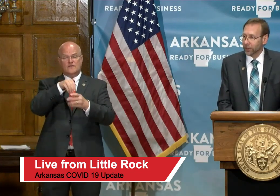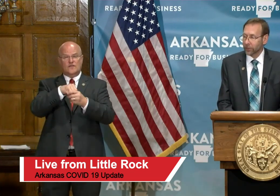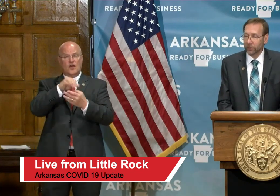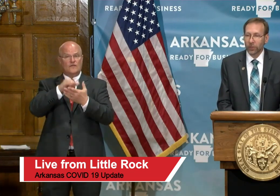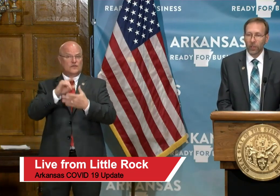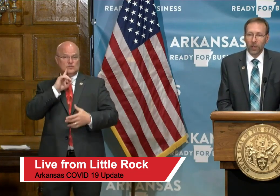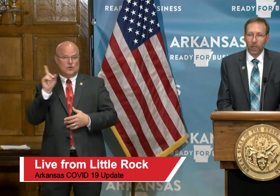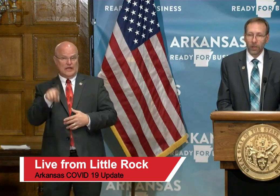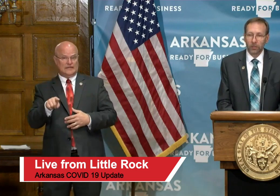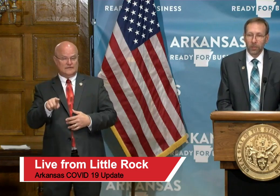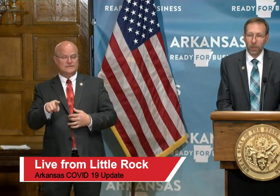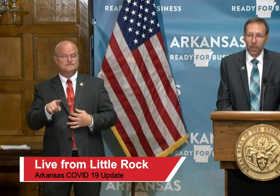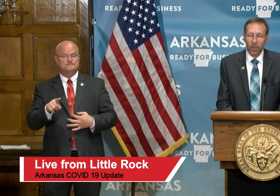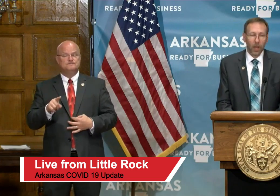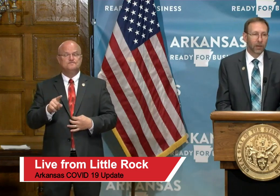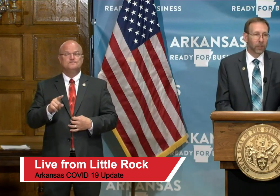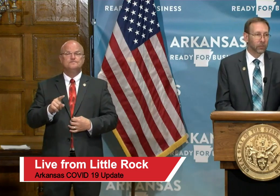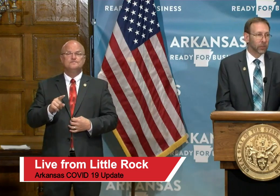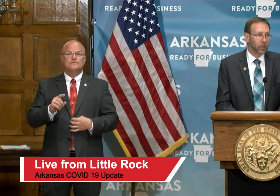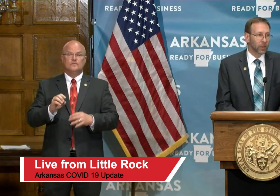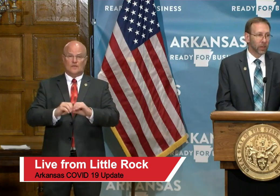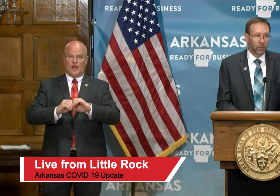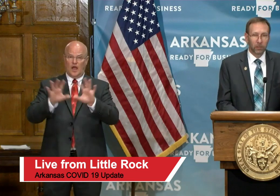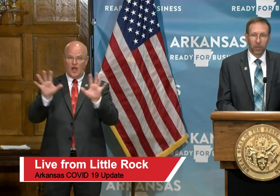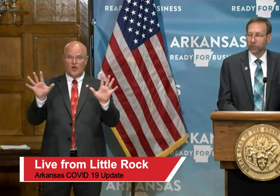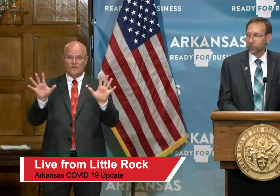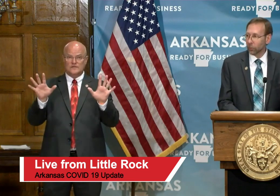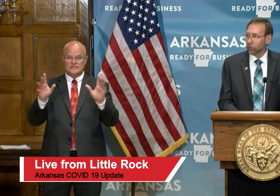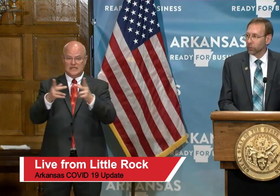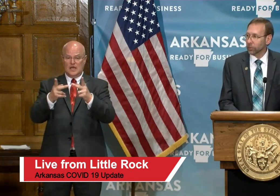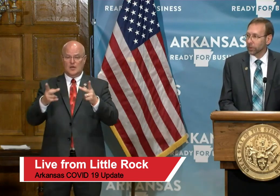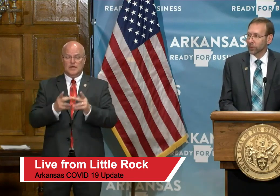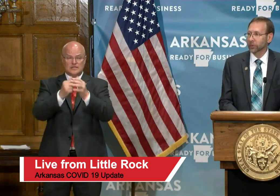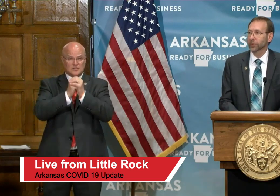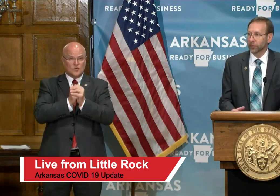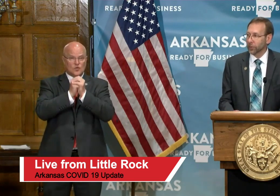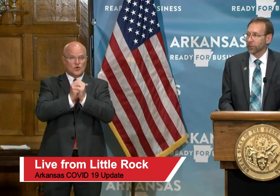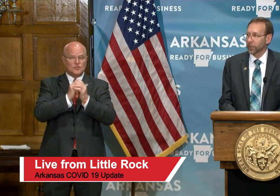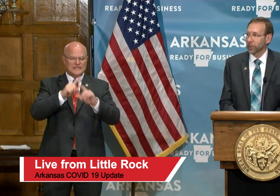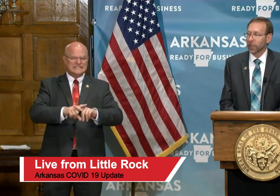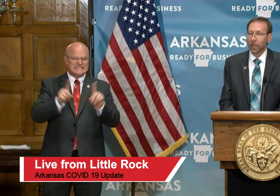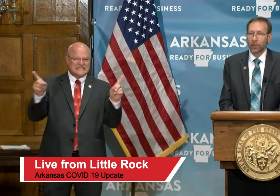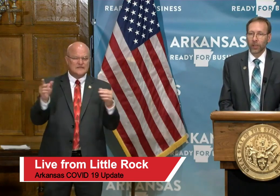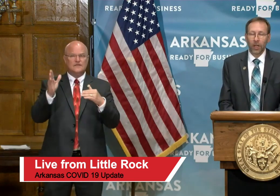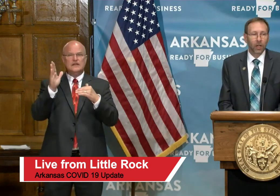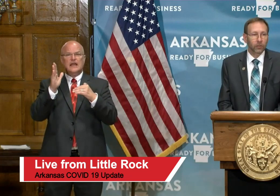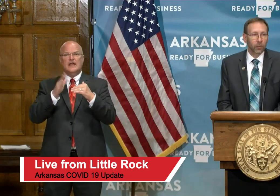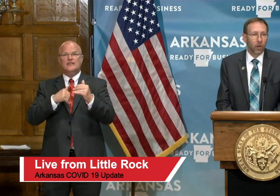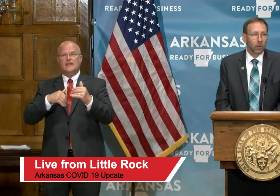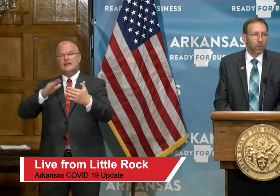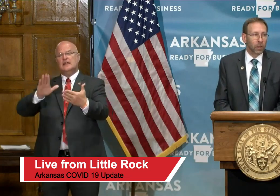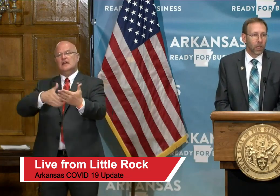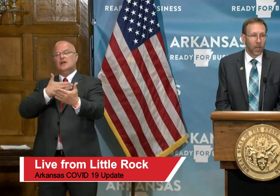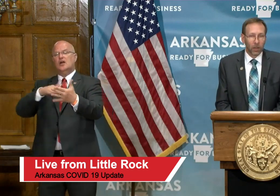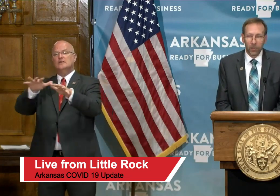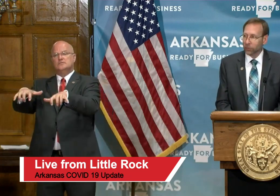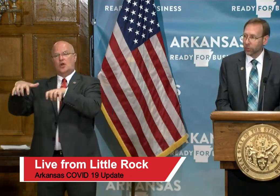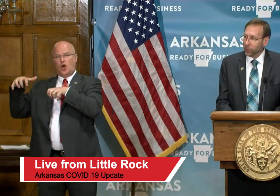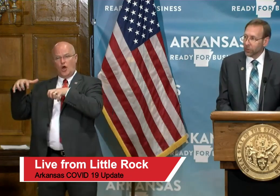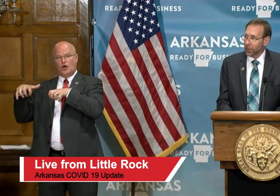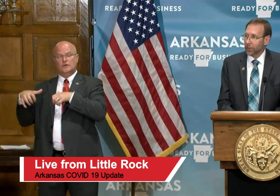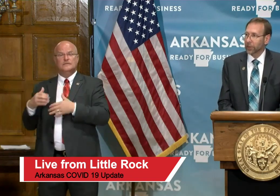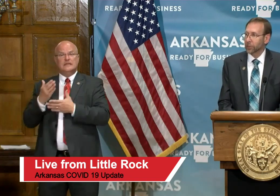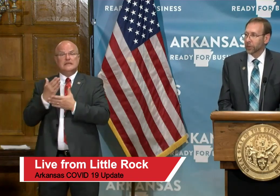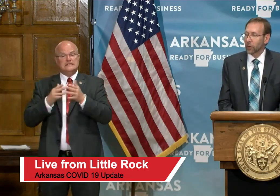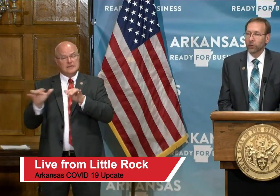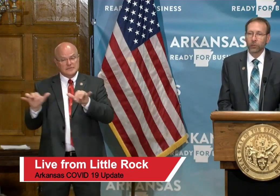in those directives. Obviously, a place of worship is different than a concert hall. There's